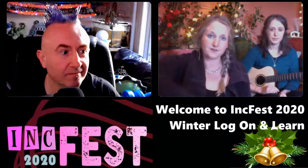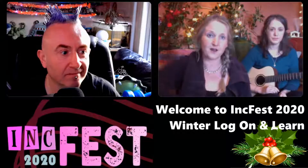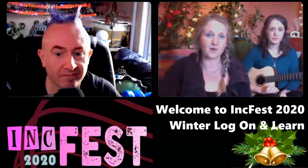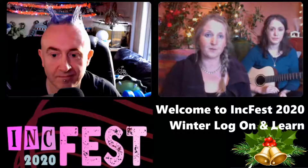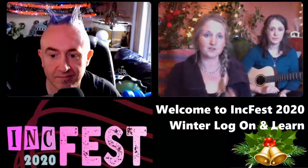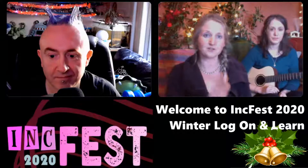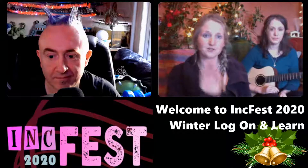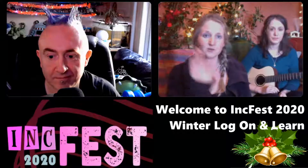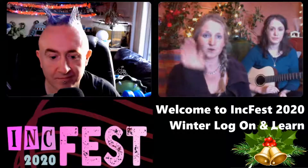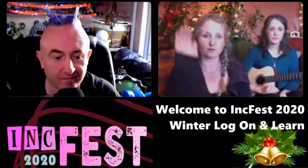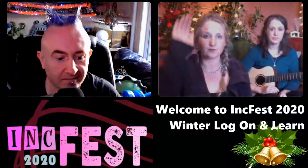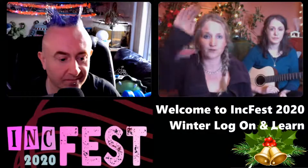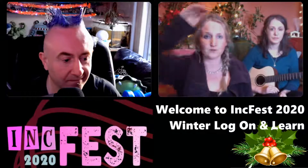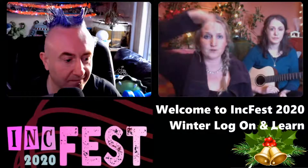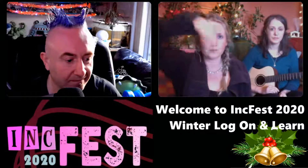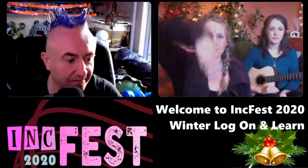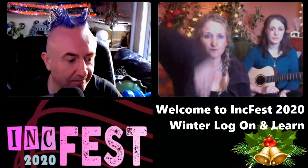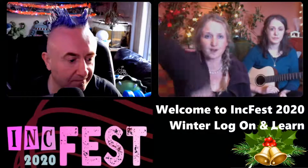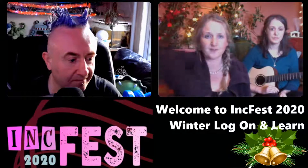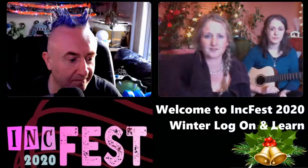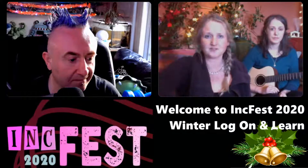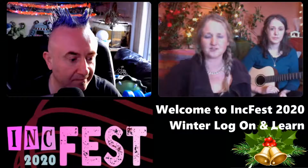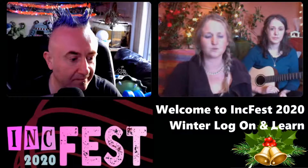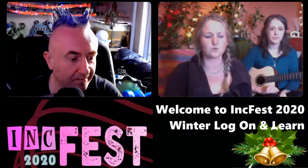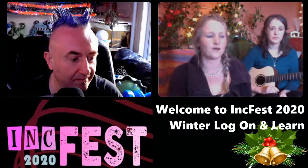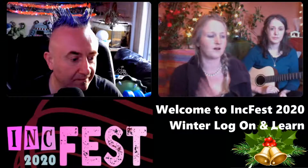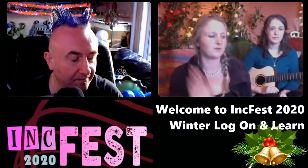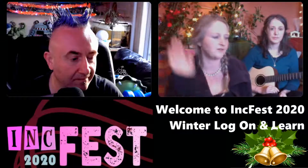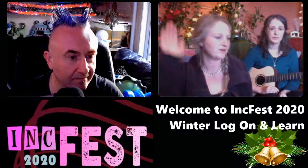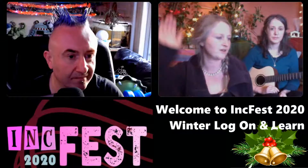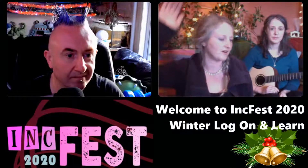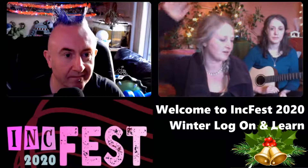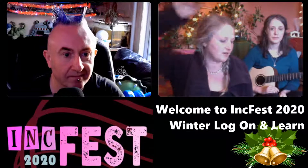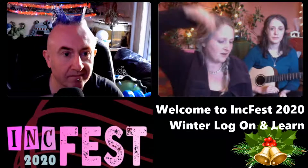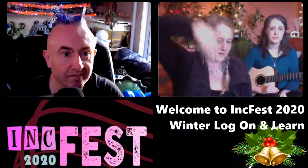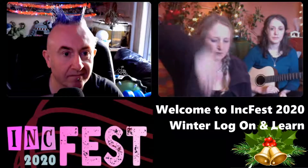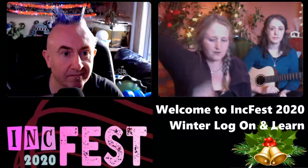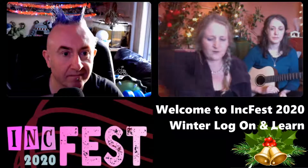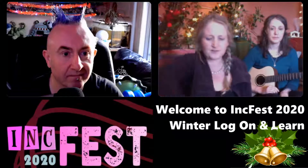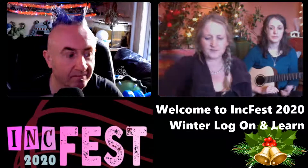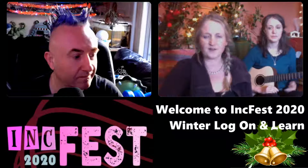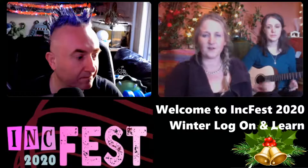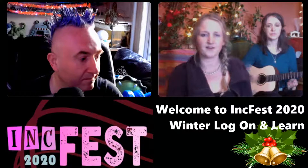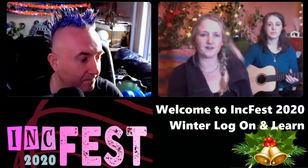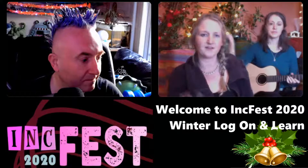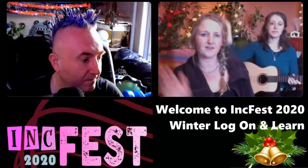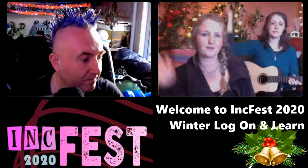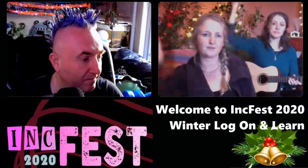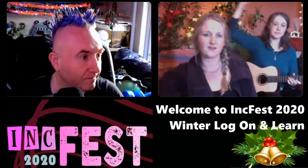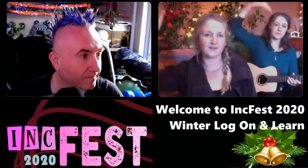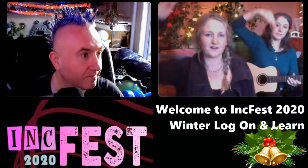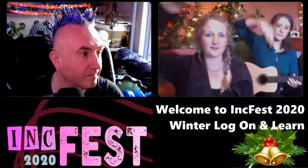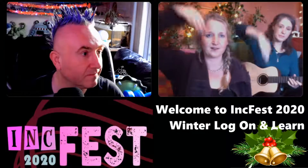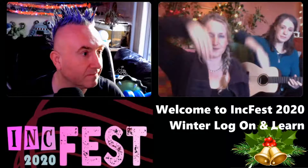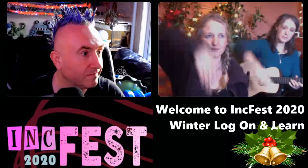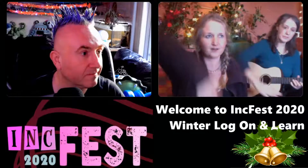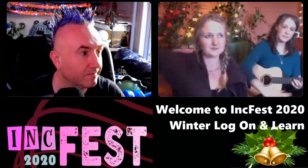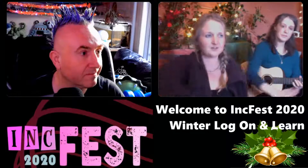flowing. We're just going to talk it through. The river is flowing. So that's just one arm. Give it a go. The river is flowing and get the feel of that river. We're going to